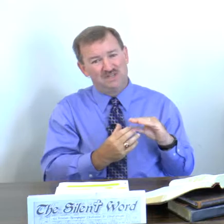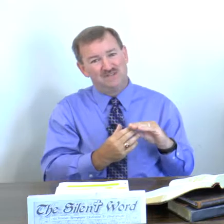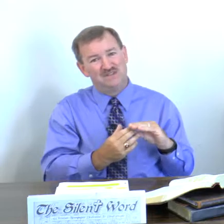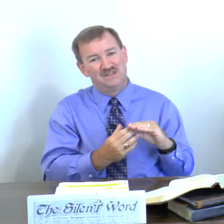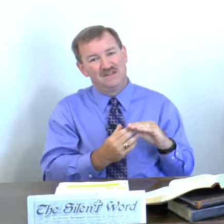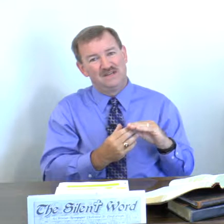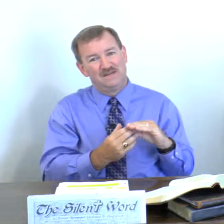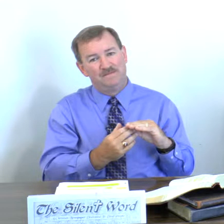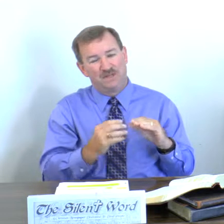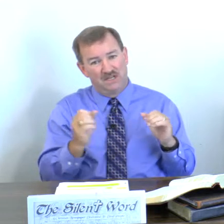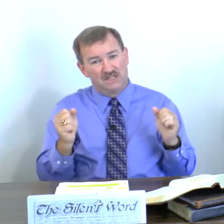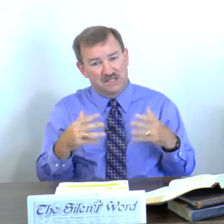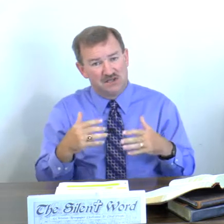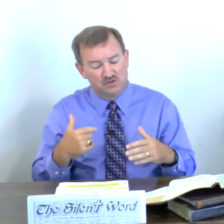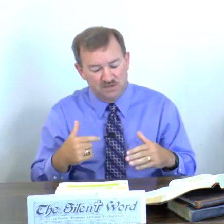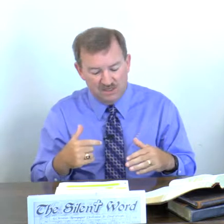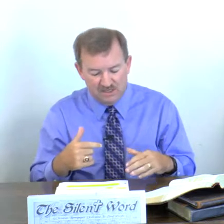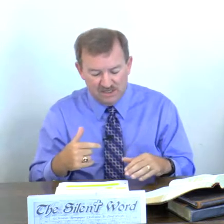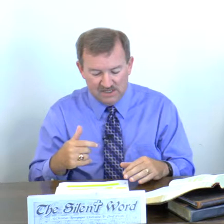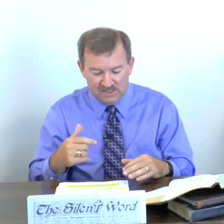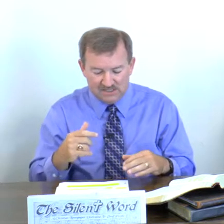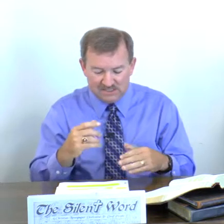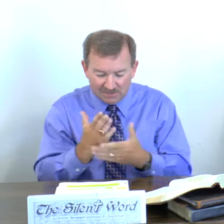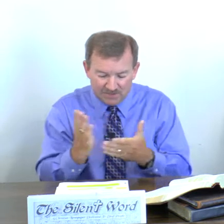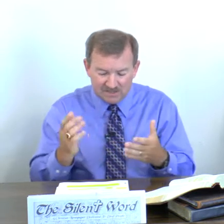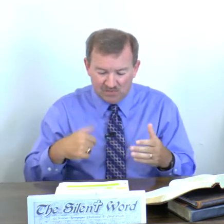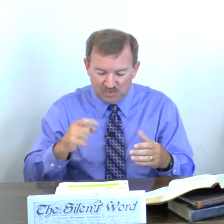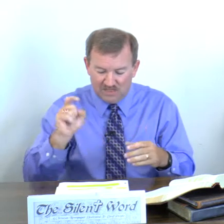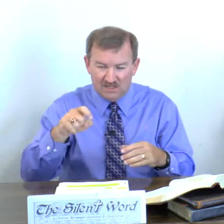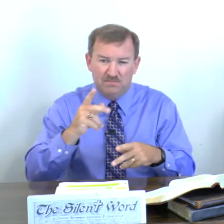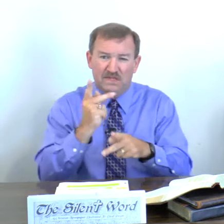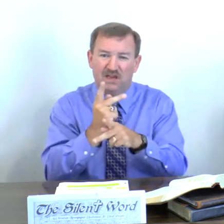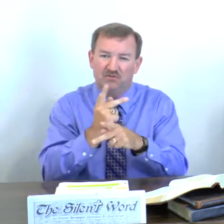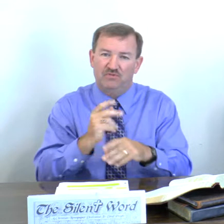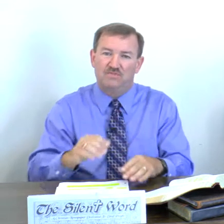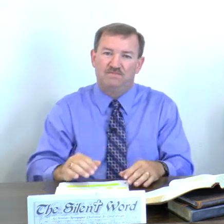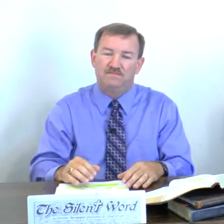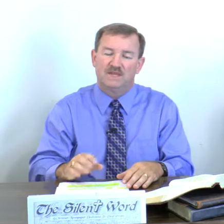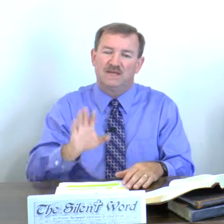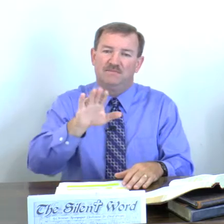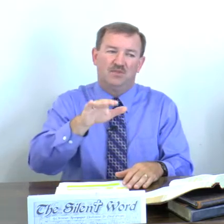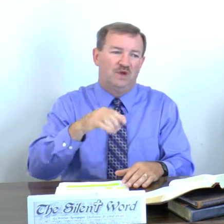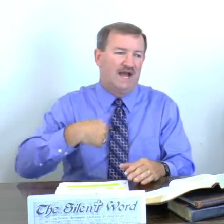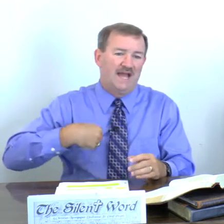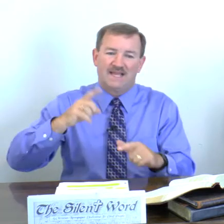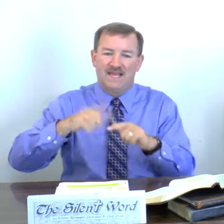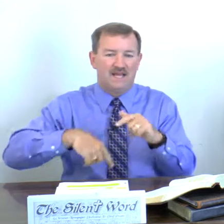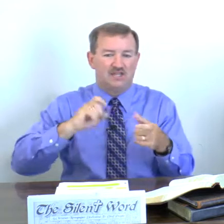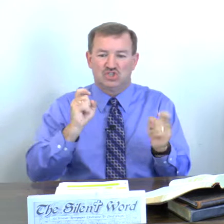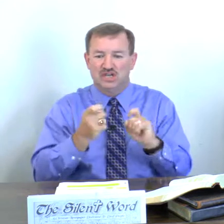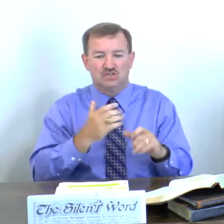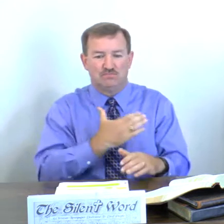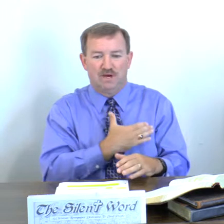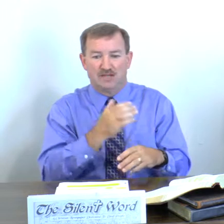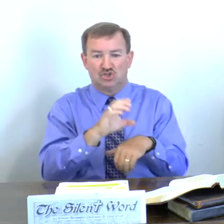dwindled. And it scares me. It's something that we need to be careful. By the way, I cannot change my